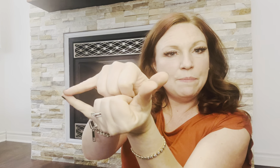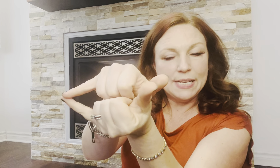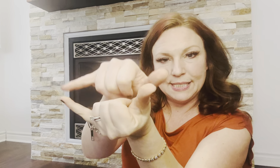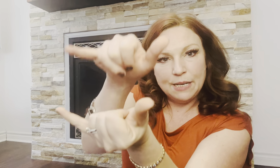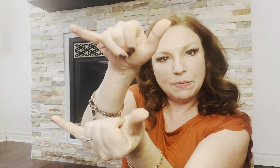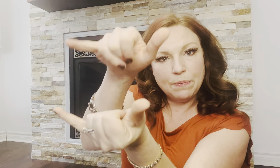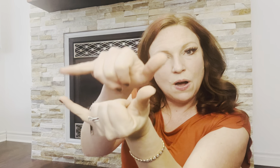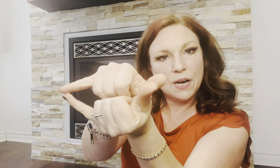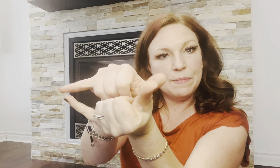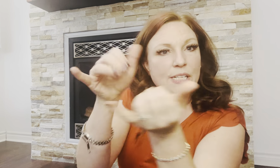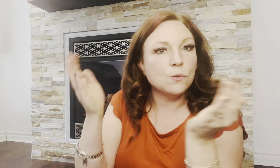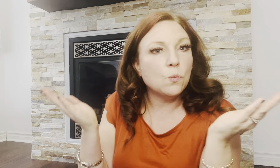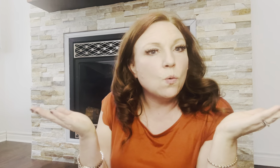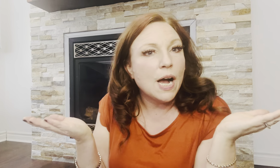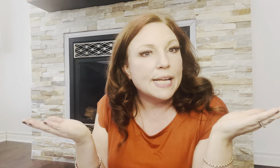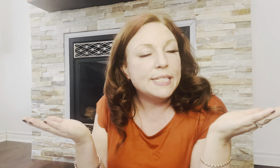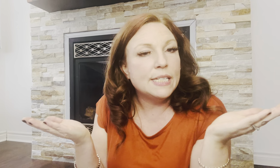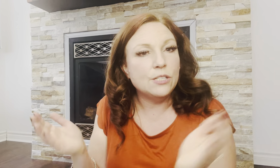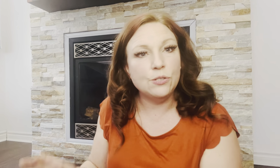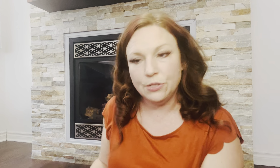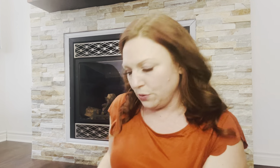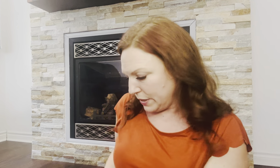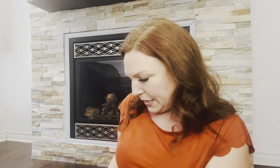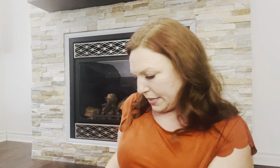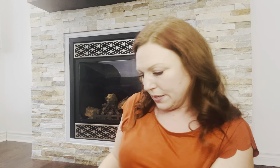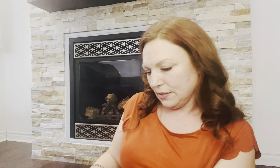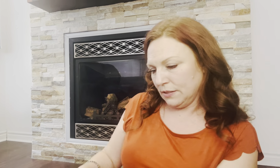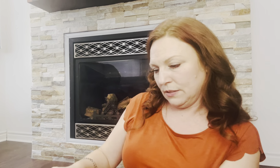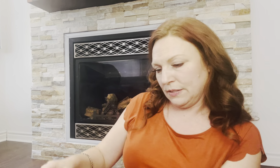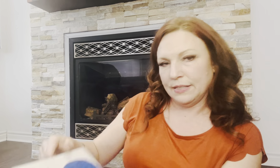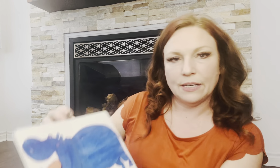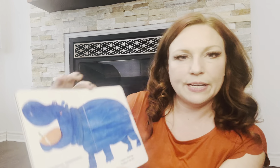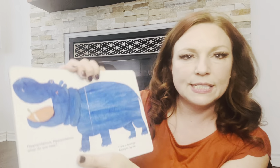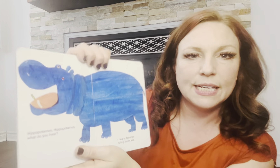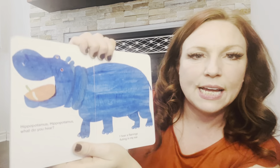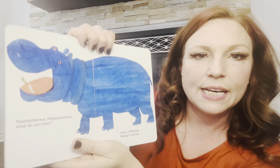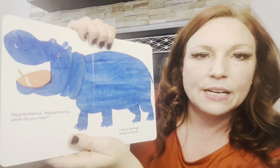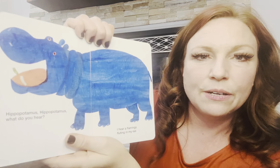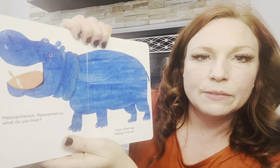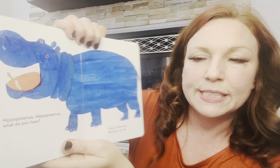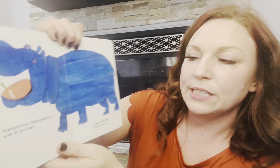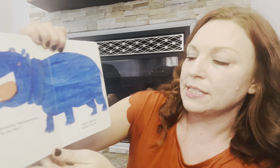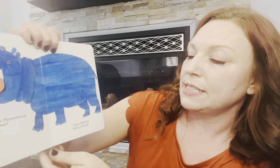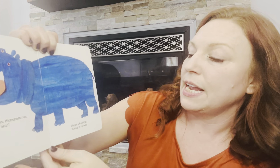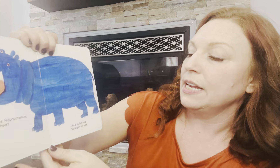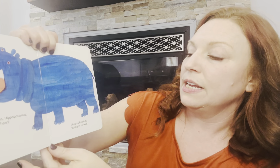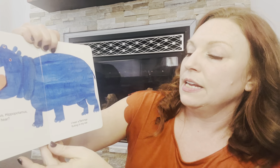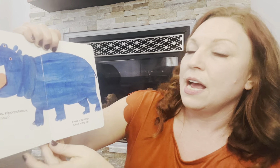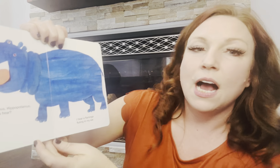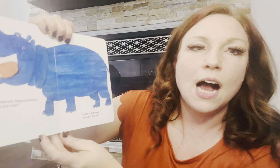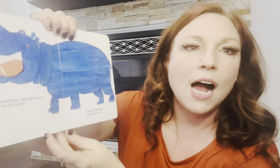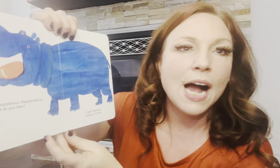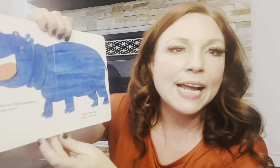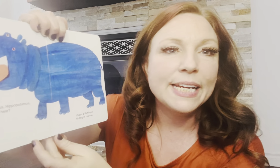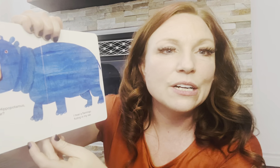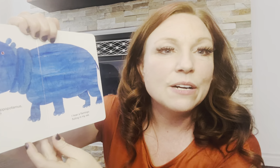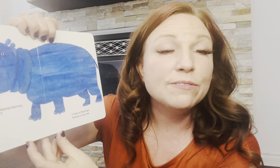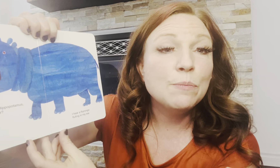Hippopotamus, what do you hear? There he is again. What's he gonna say? I hear a